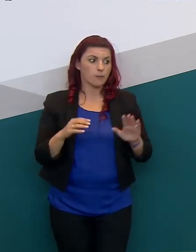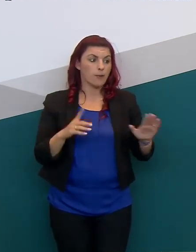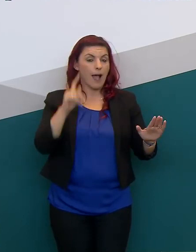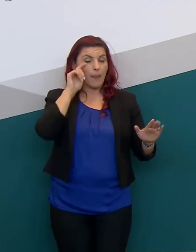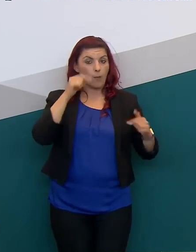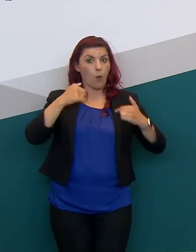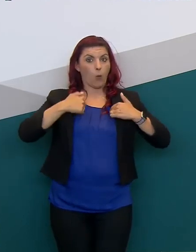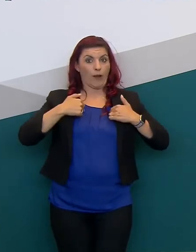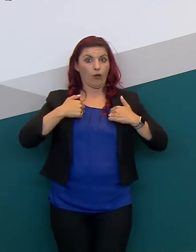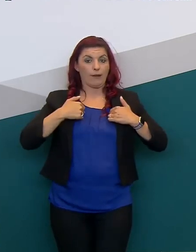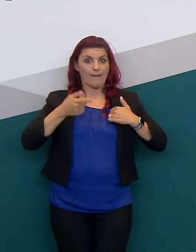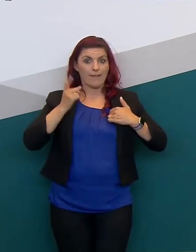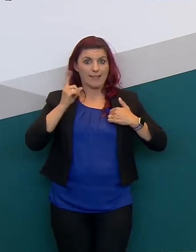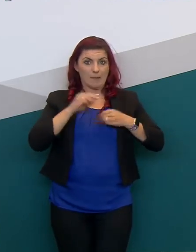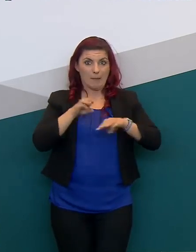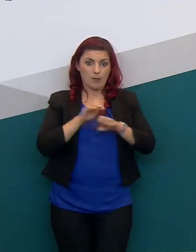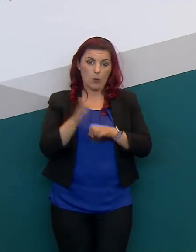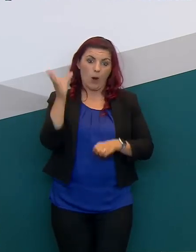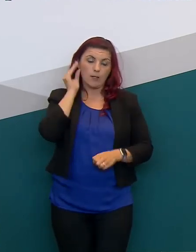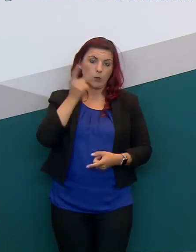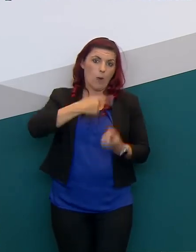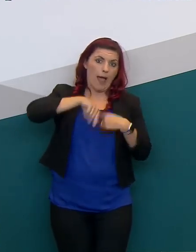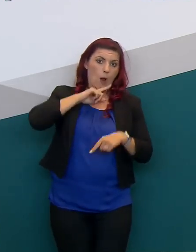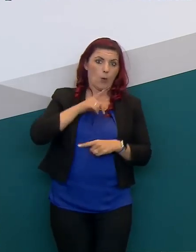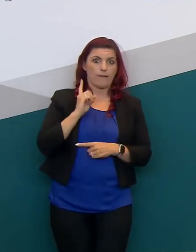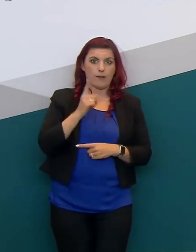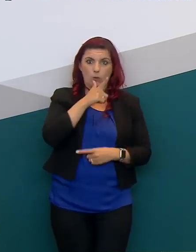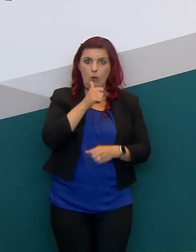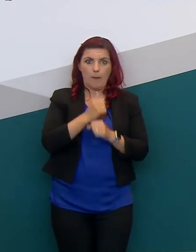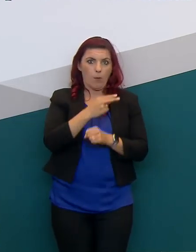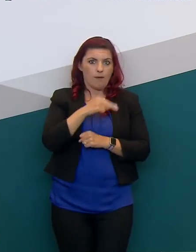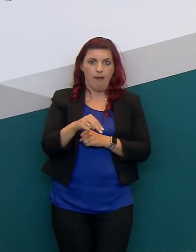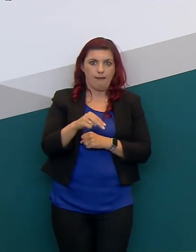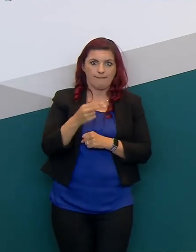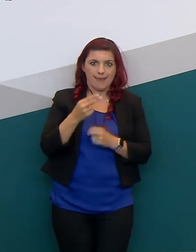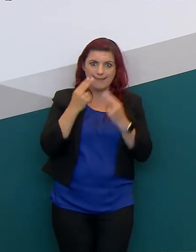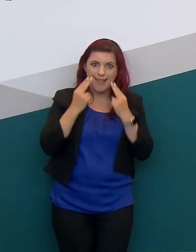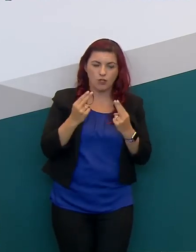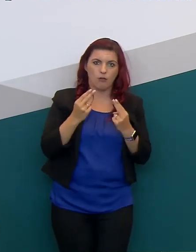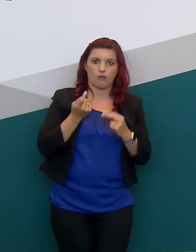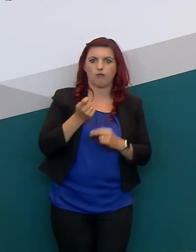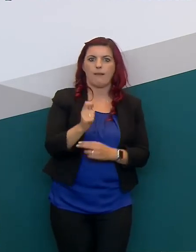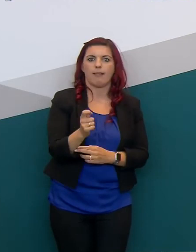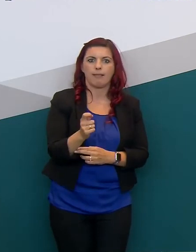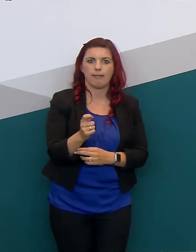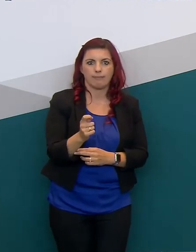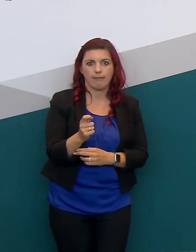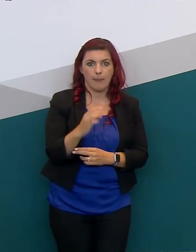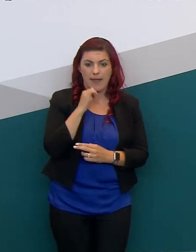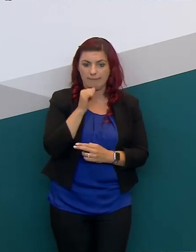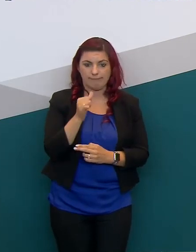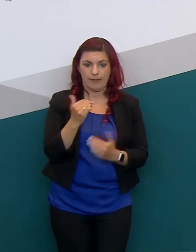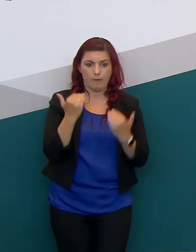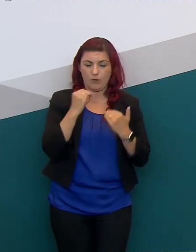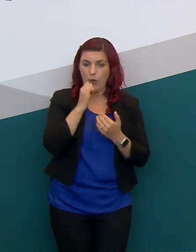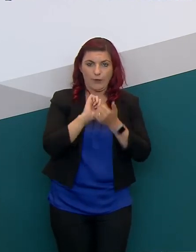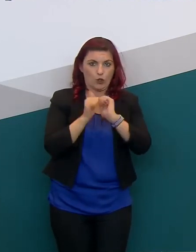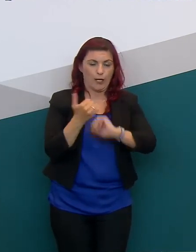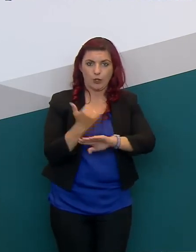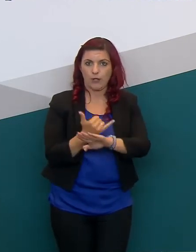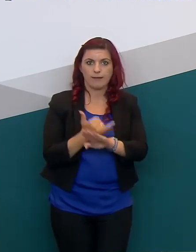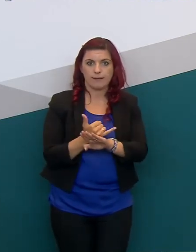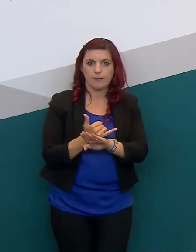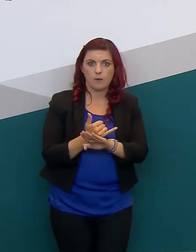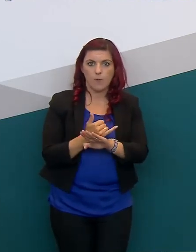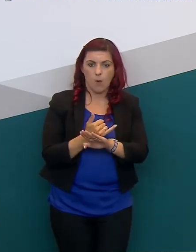to listen to our public health advice in relation to non-essential travel, and it remains at this moment in time unchanged. We're advising against